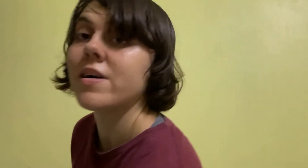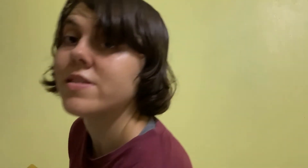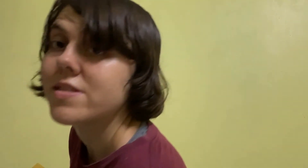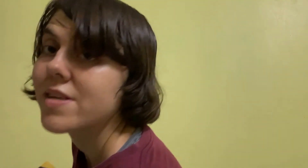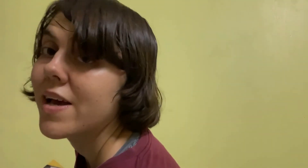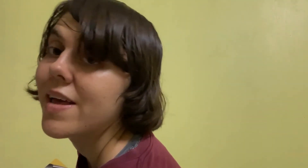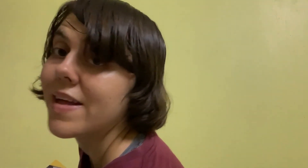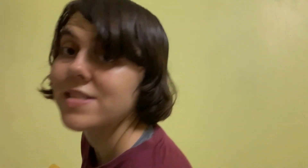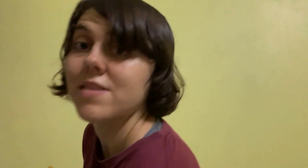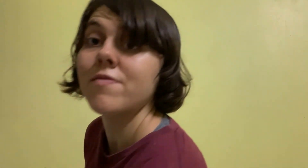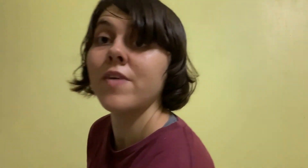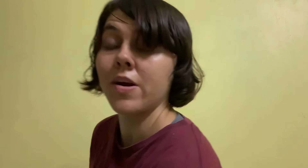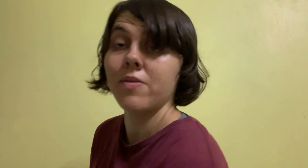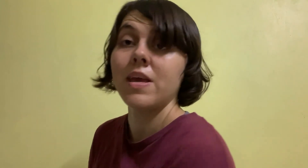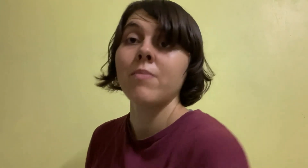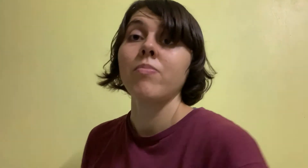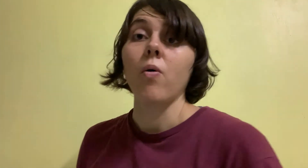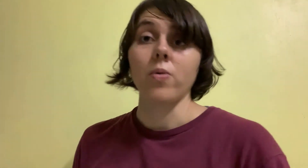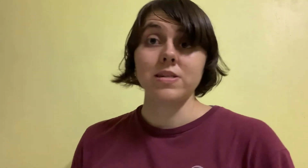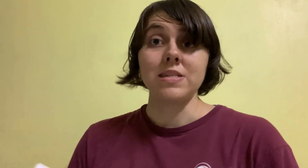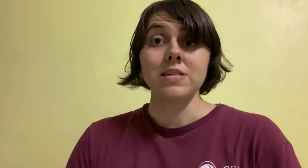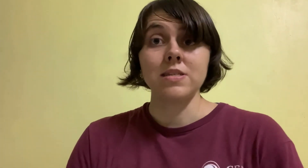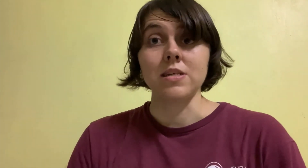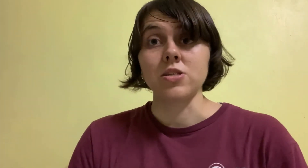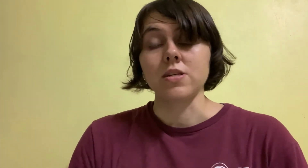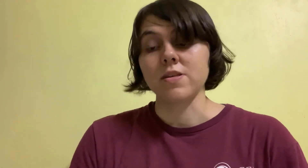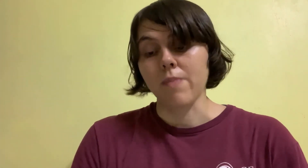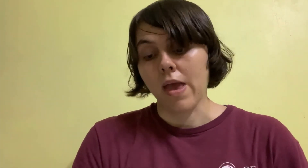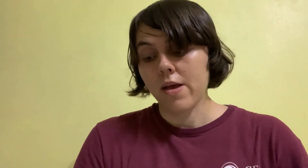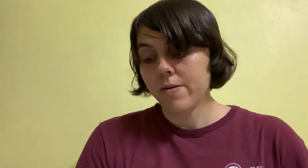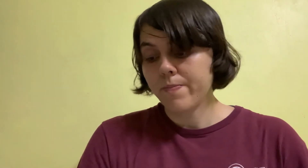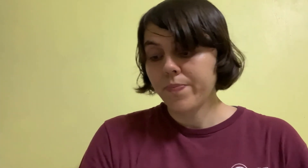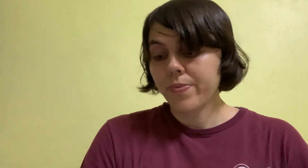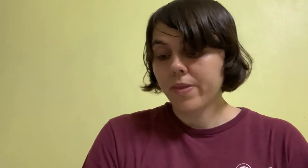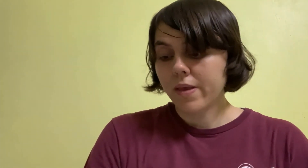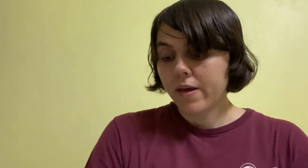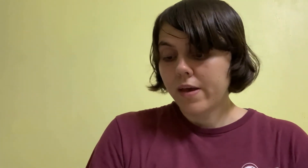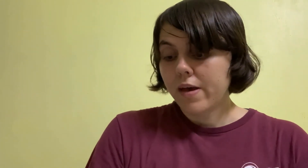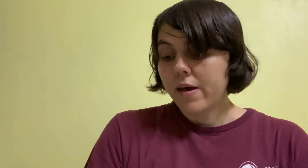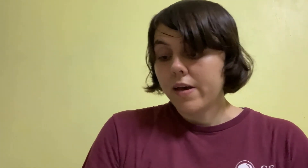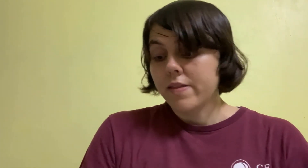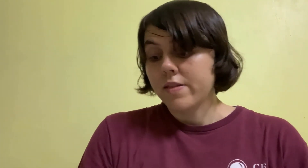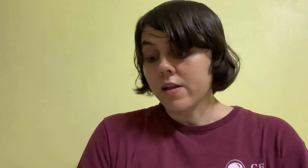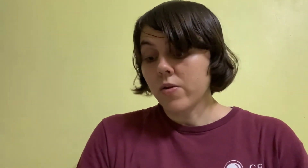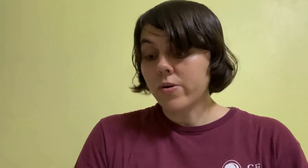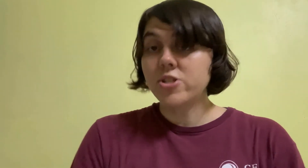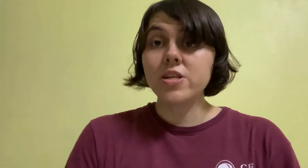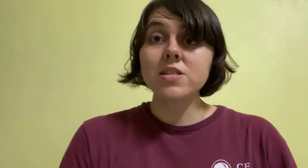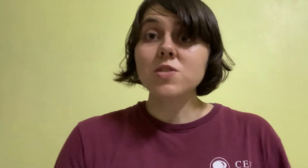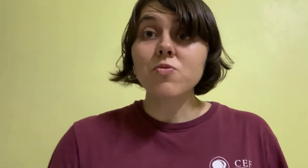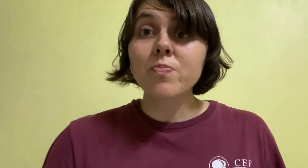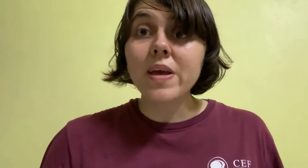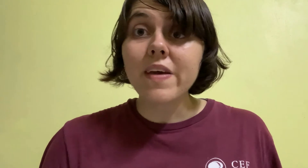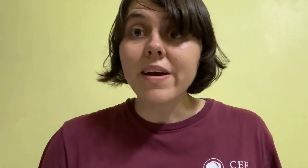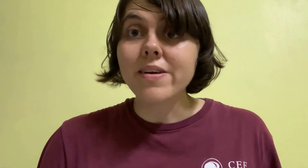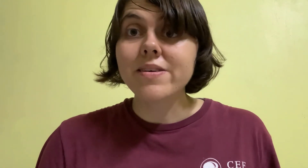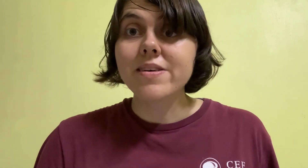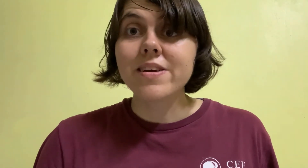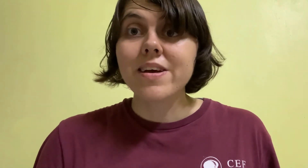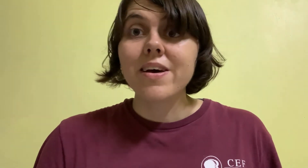because that's a very important decision to make. The Lord Jesus will be there.